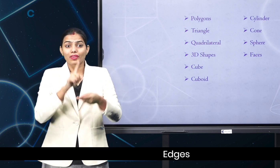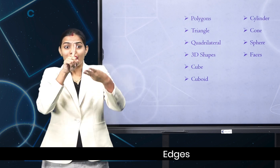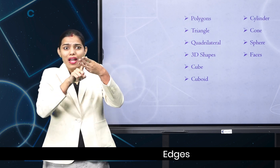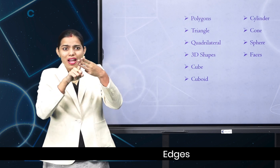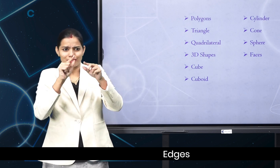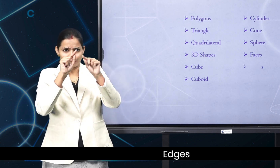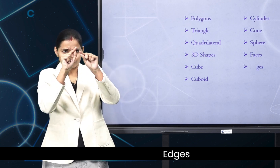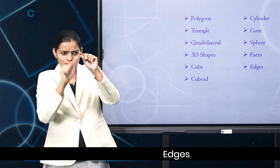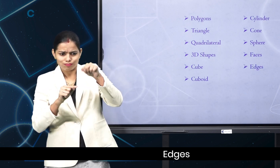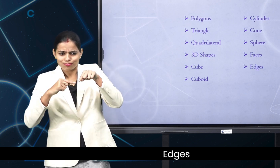edges,